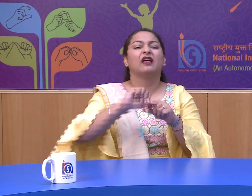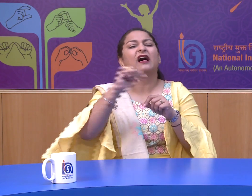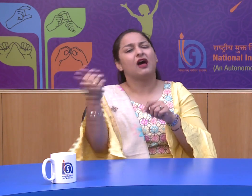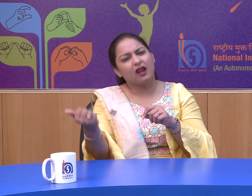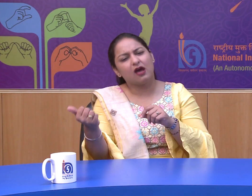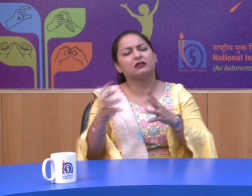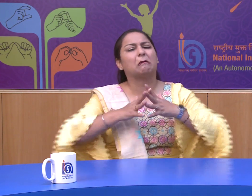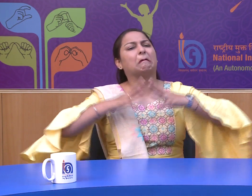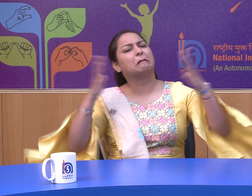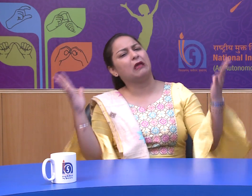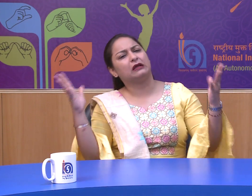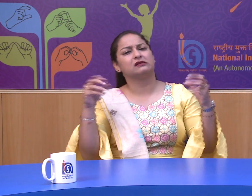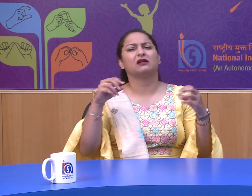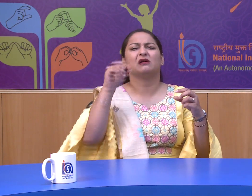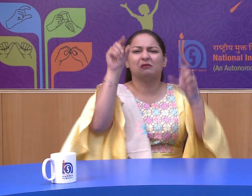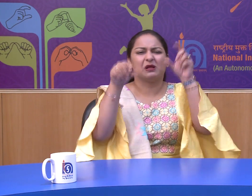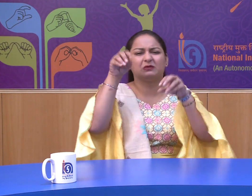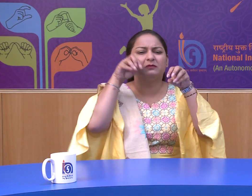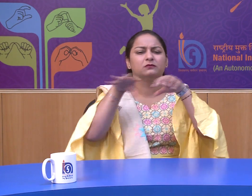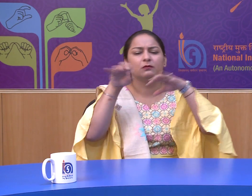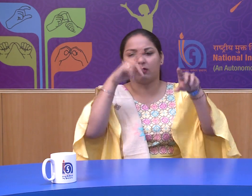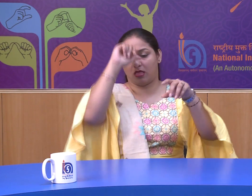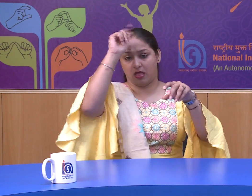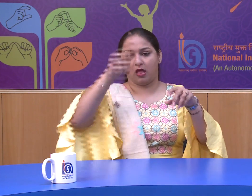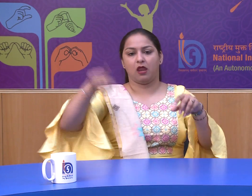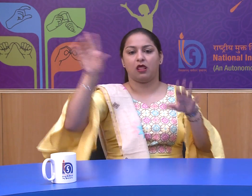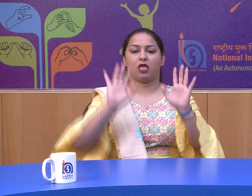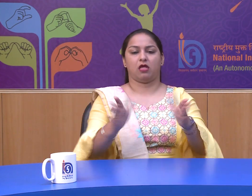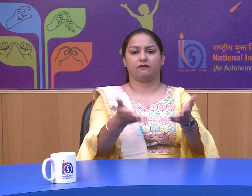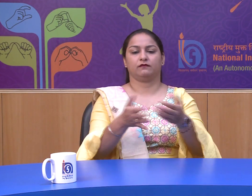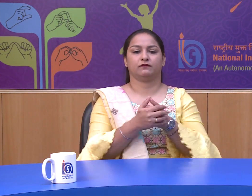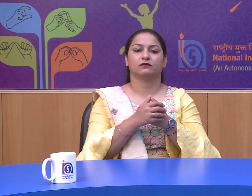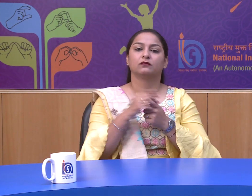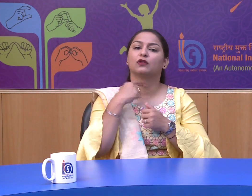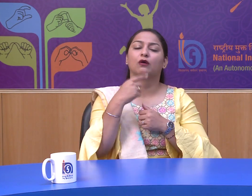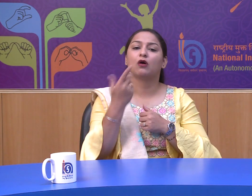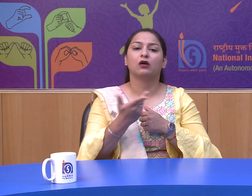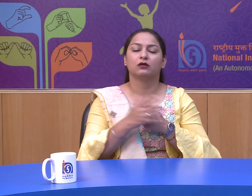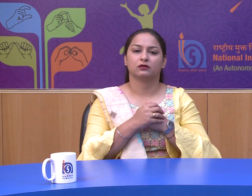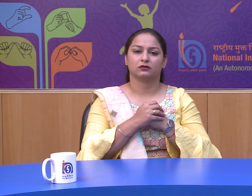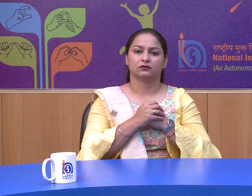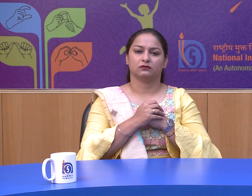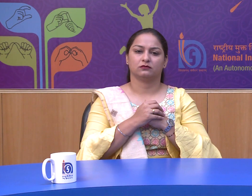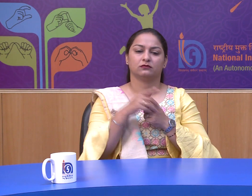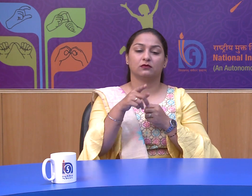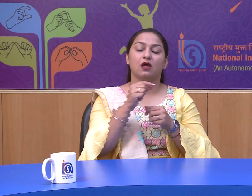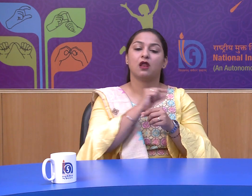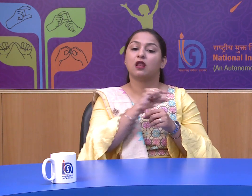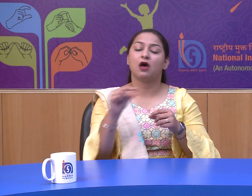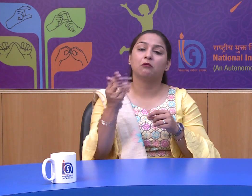major invasion in India, which is called as the Greek invasion.